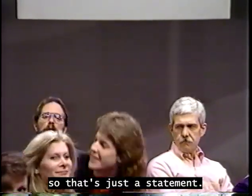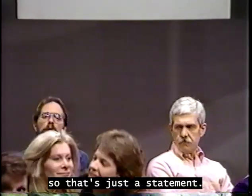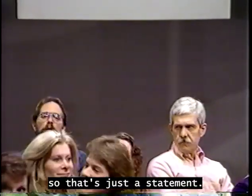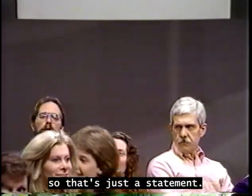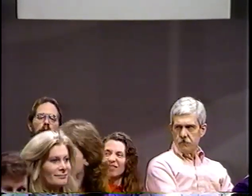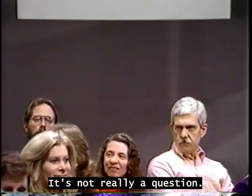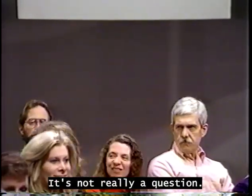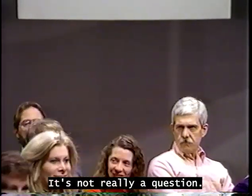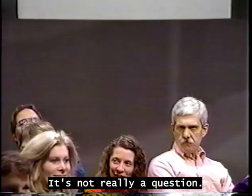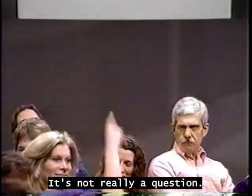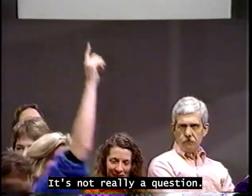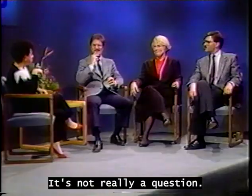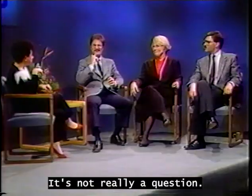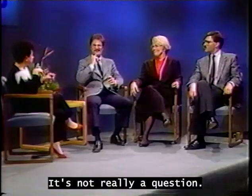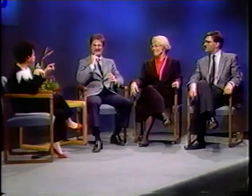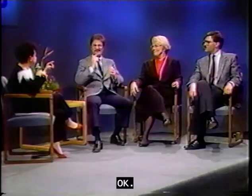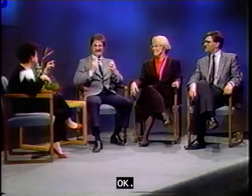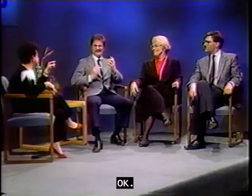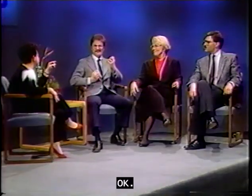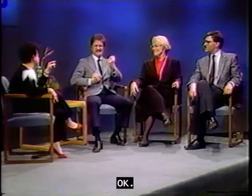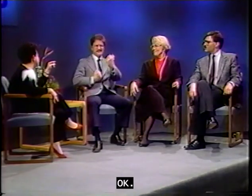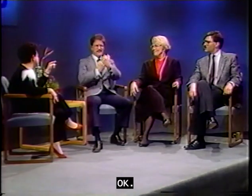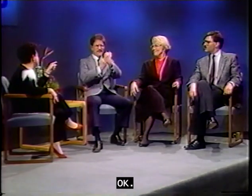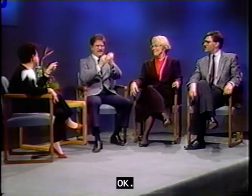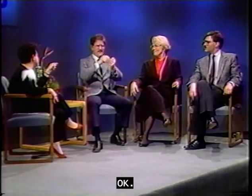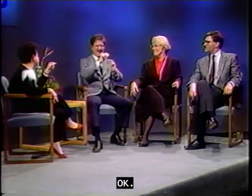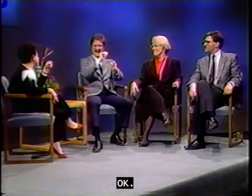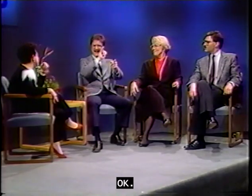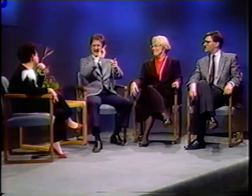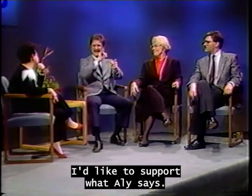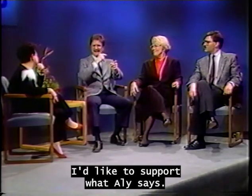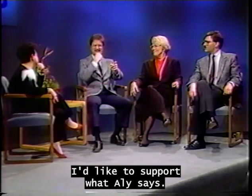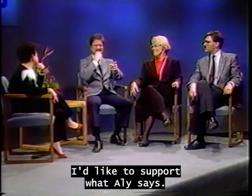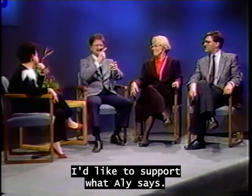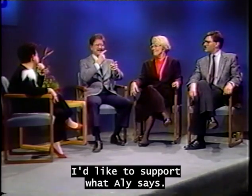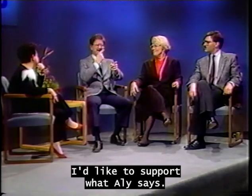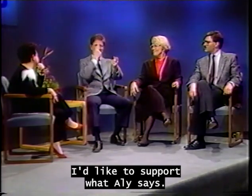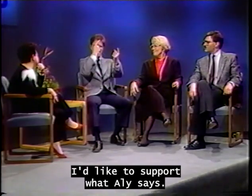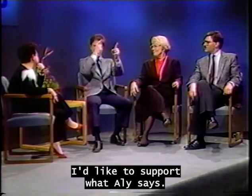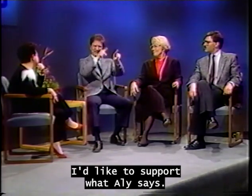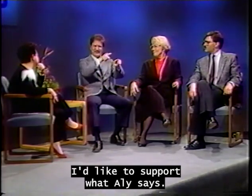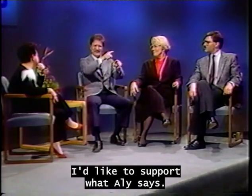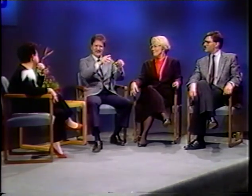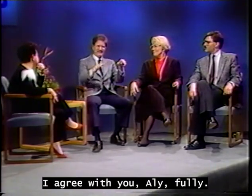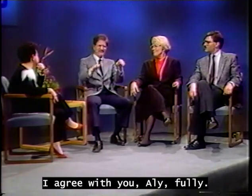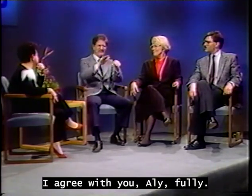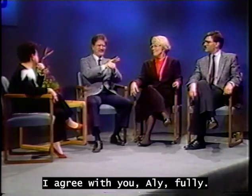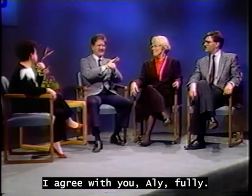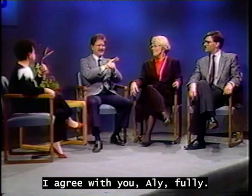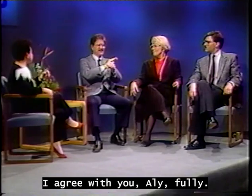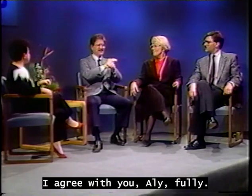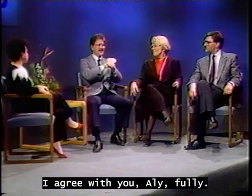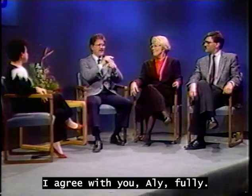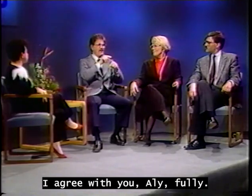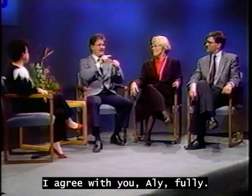a statement. It's not really a question. Okay. I'd like to support what Ailey says. I agree with you, Ailey, fully.